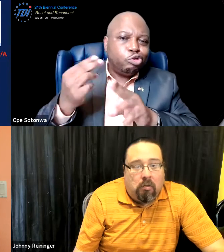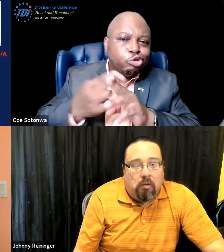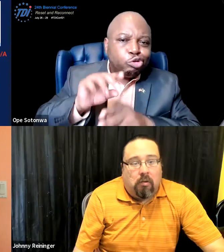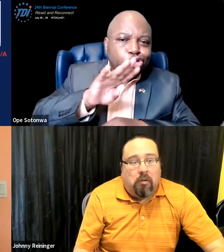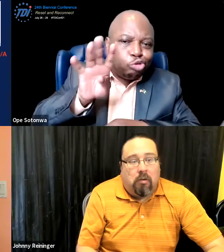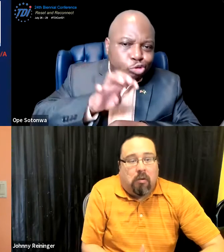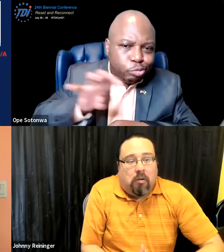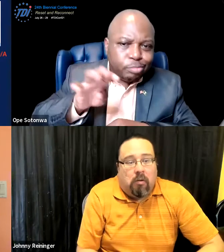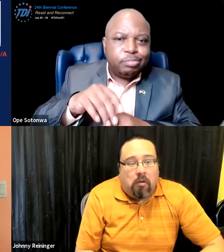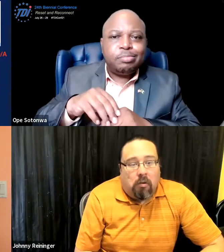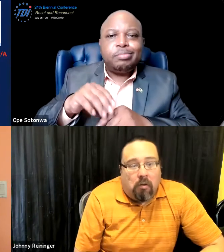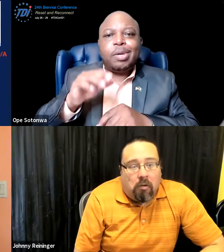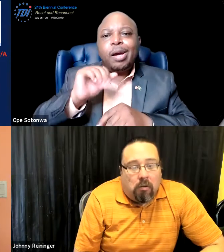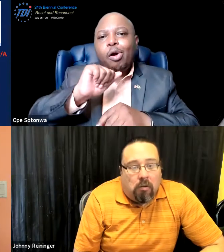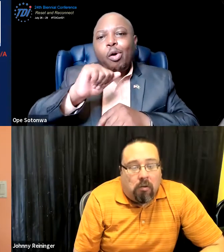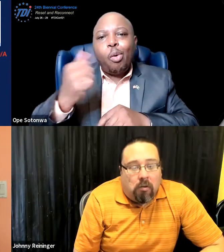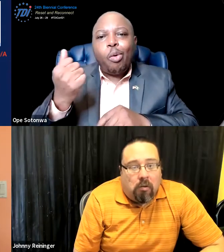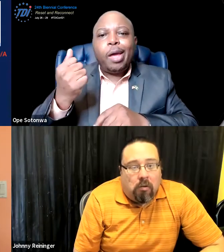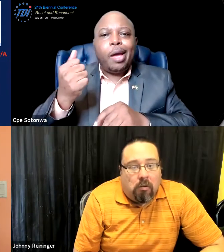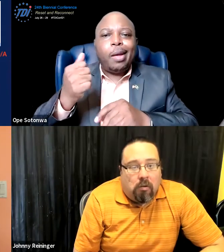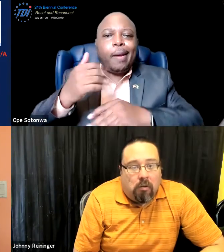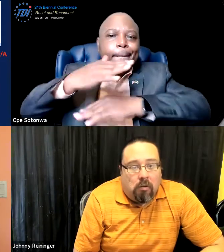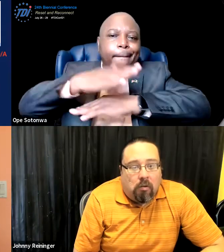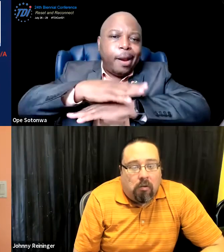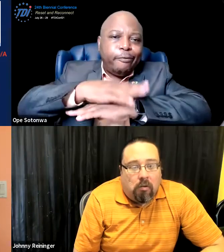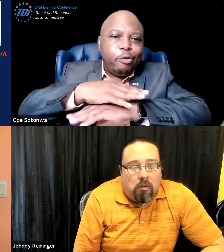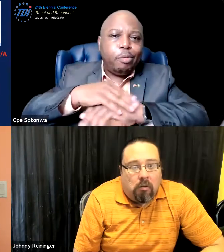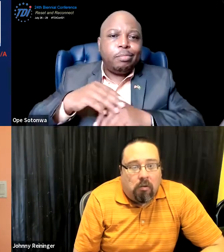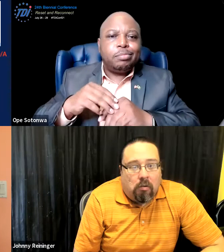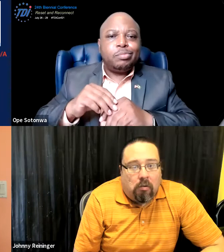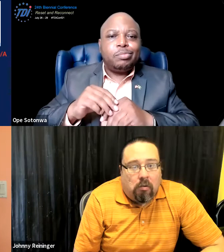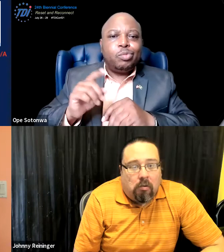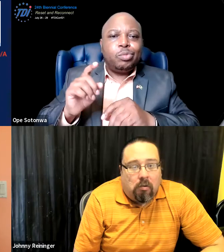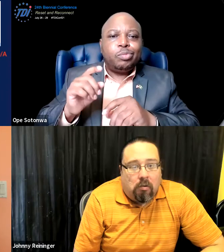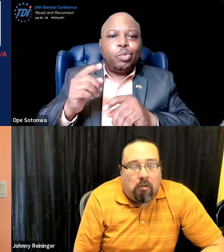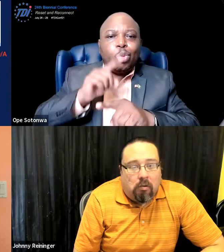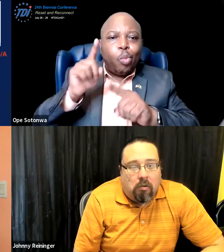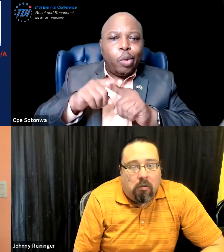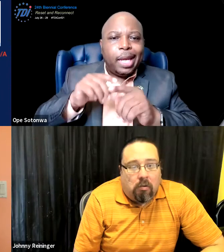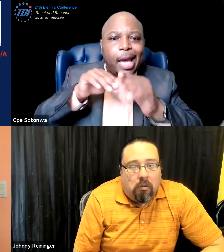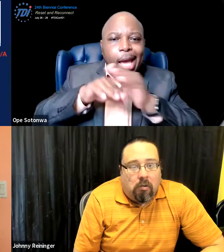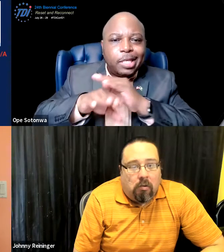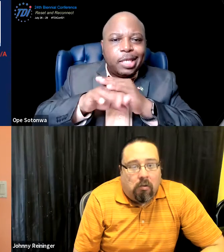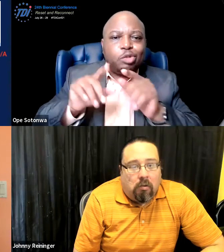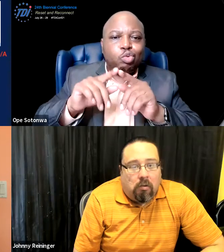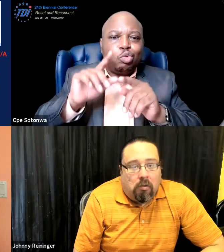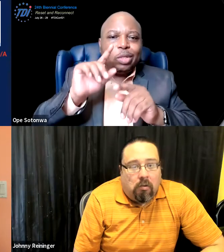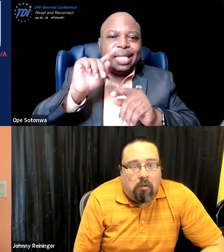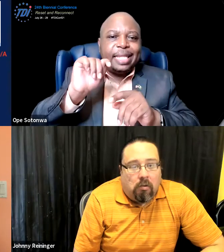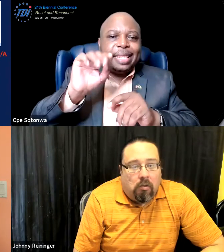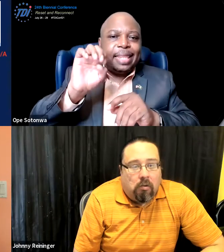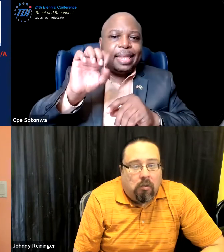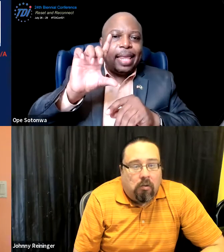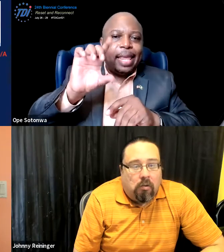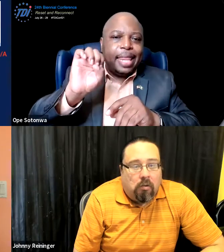So COVID has really forced people to be to kind of integrate into a more technological sense,